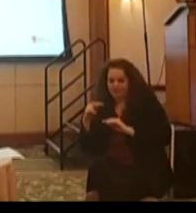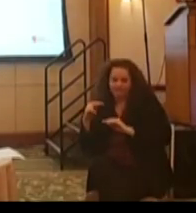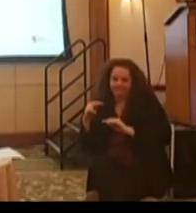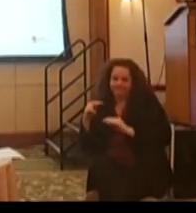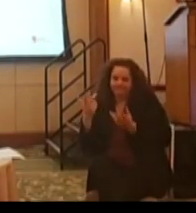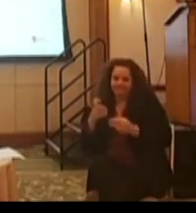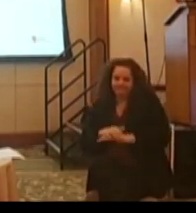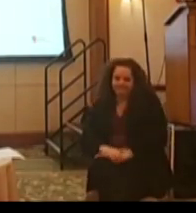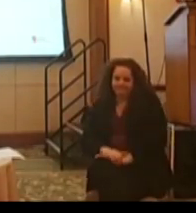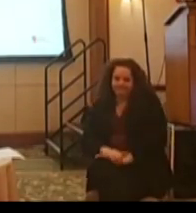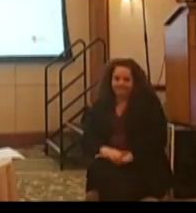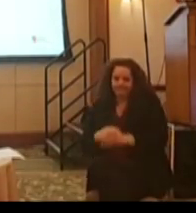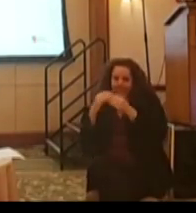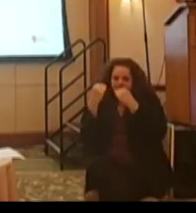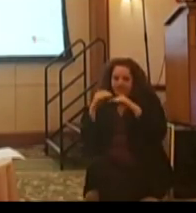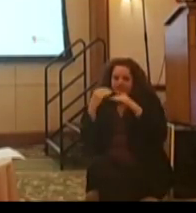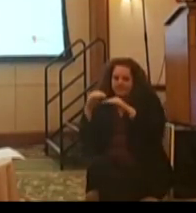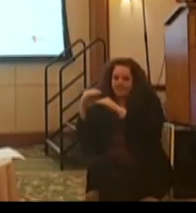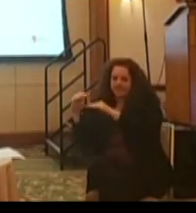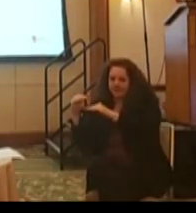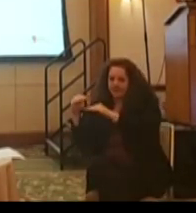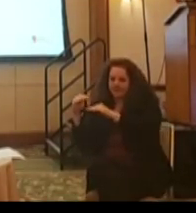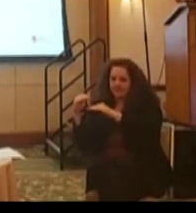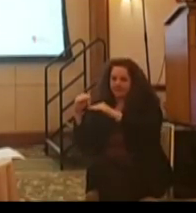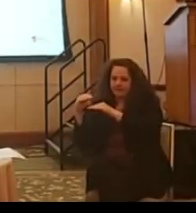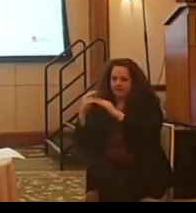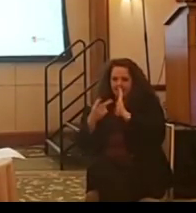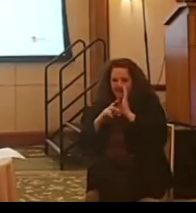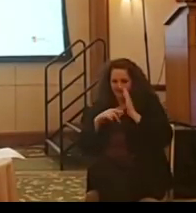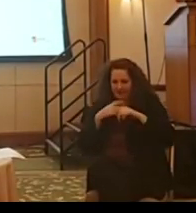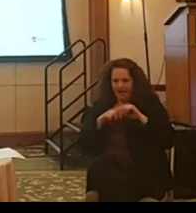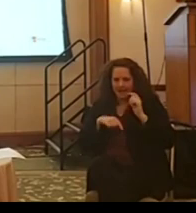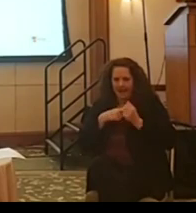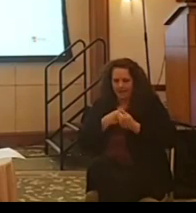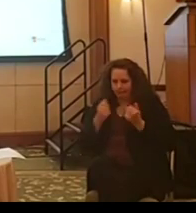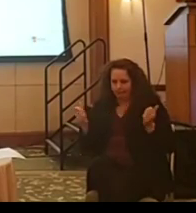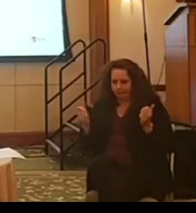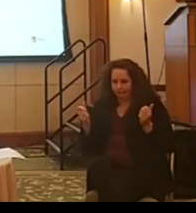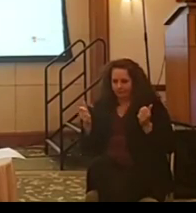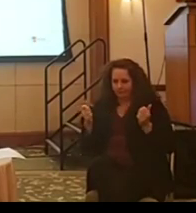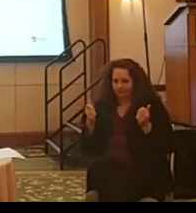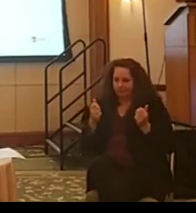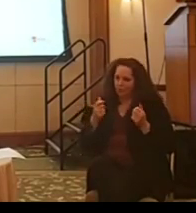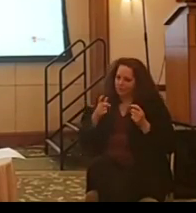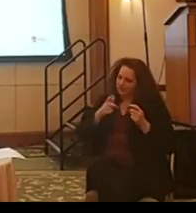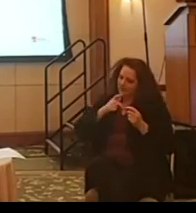something about, and therefore they don't belong in this space. So patients self-censor.